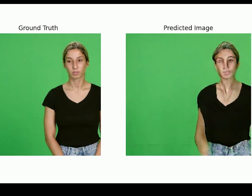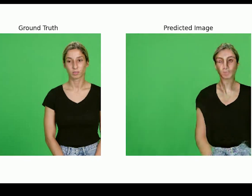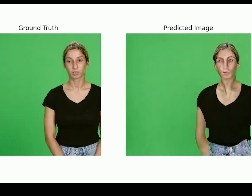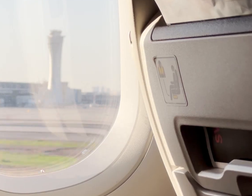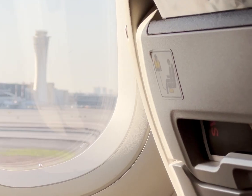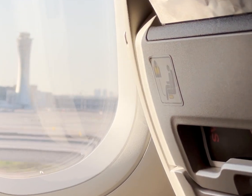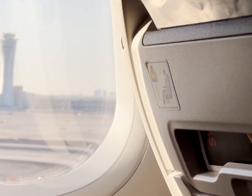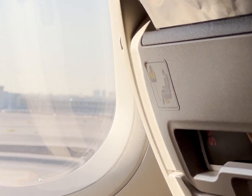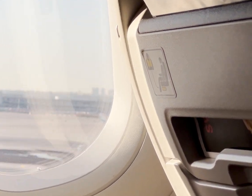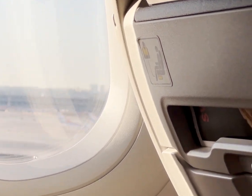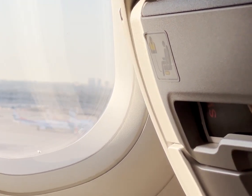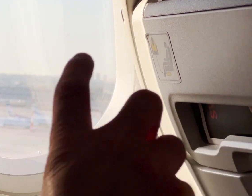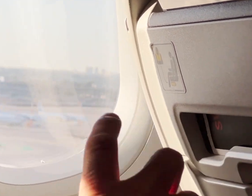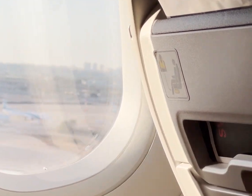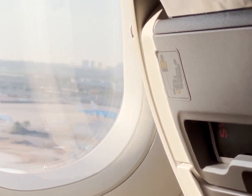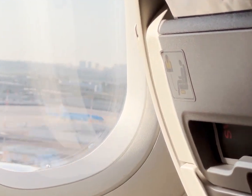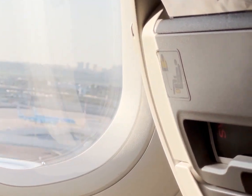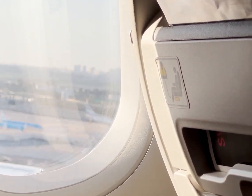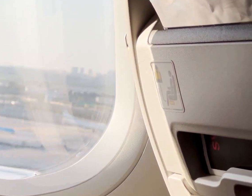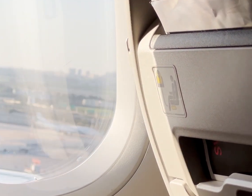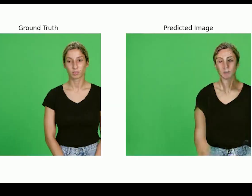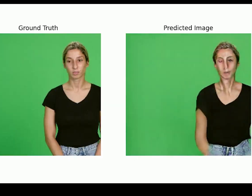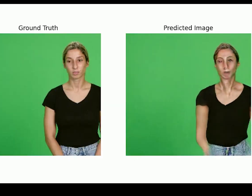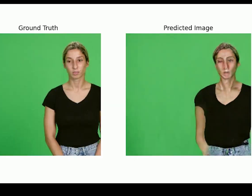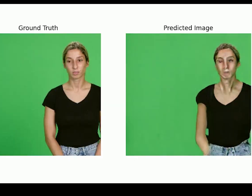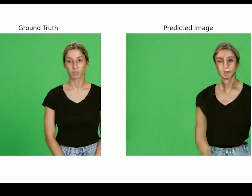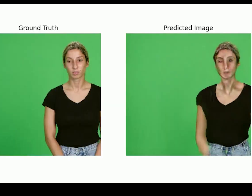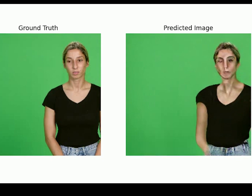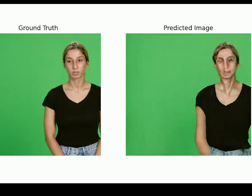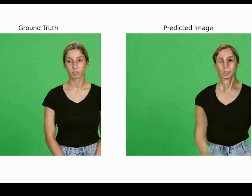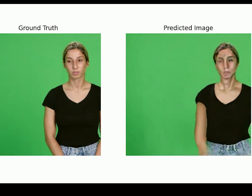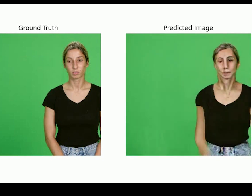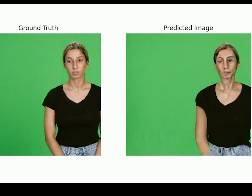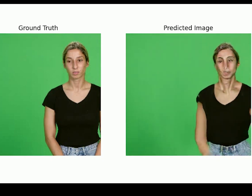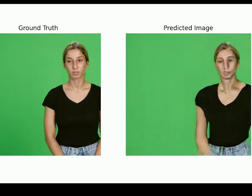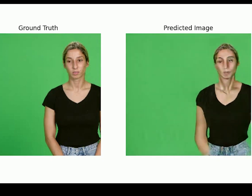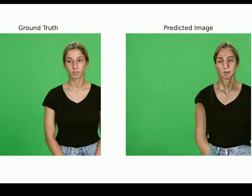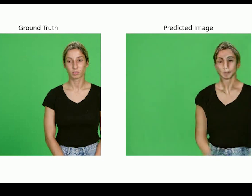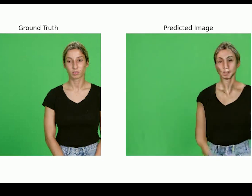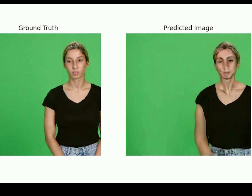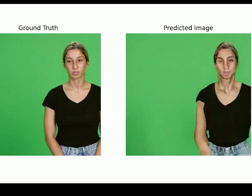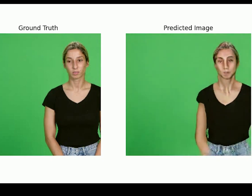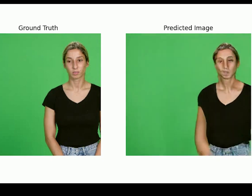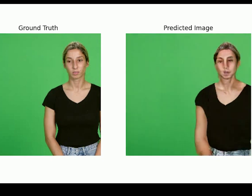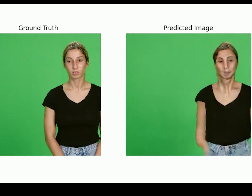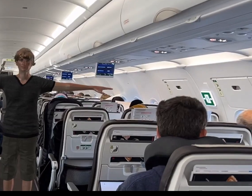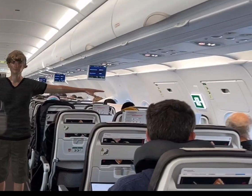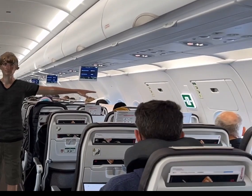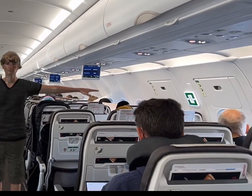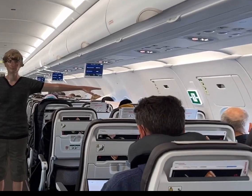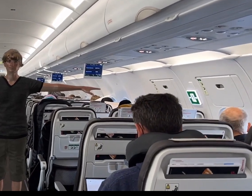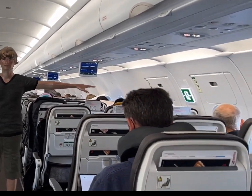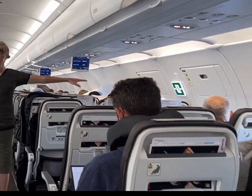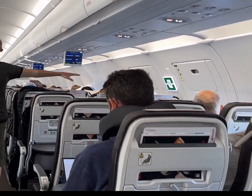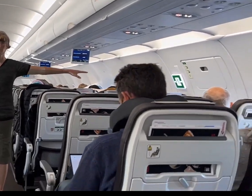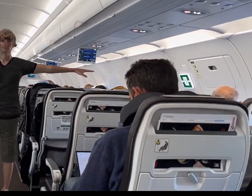Oh, the weather outside is frightful, but the fire is so delightful. Since